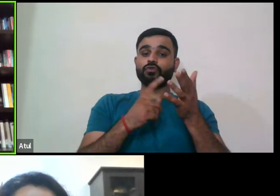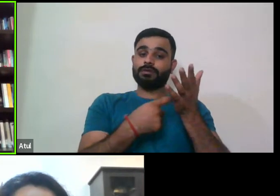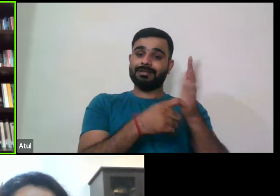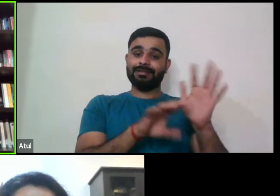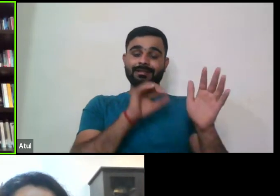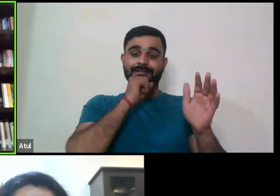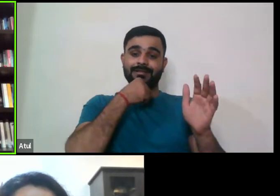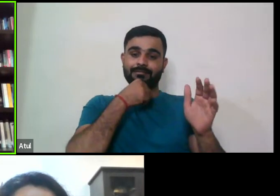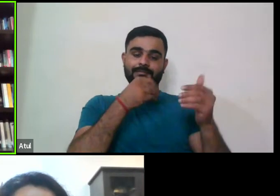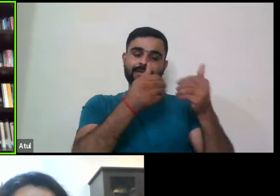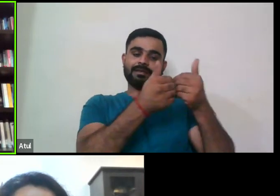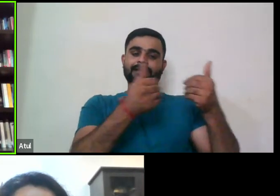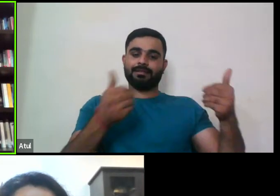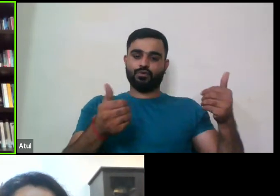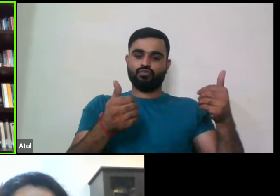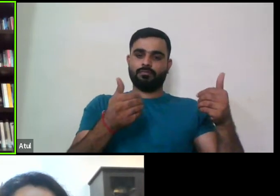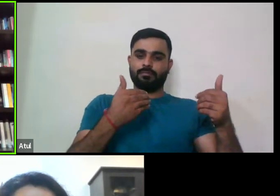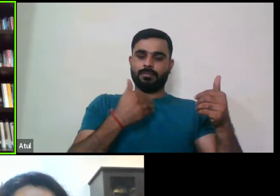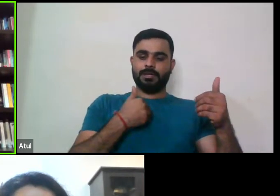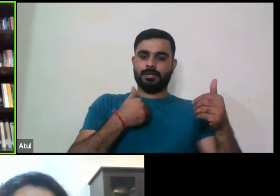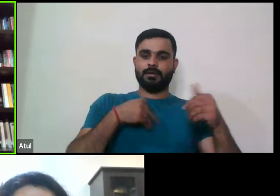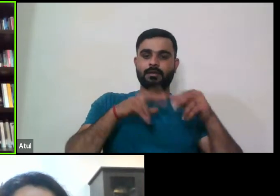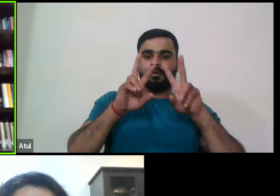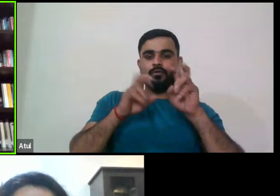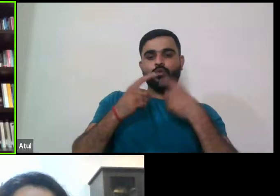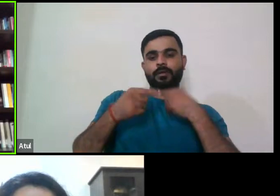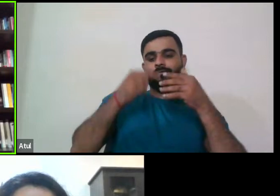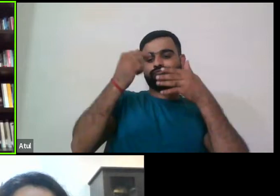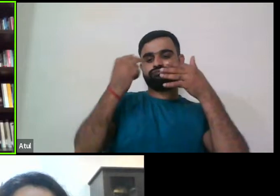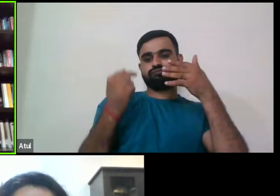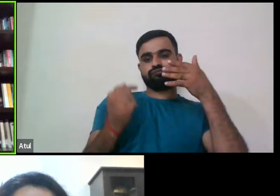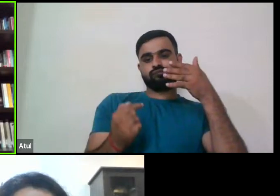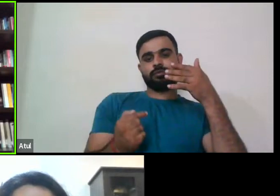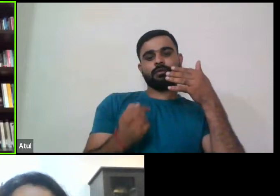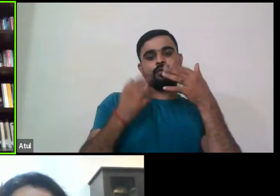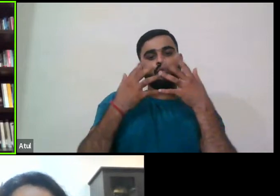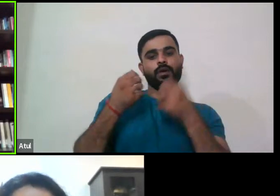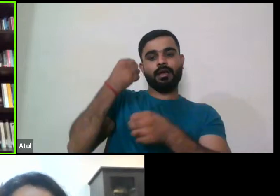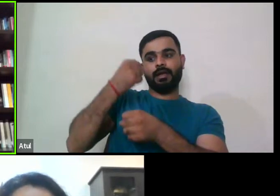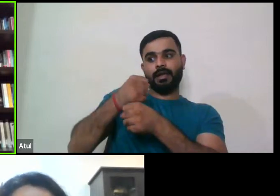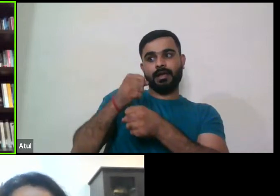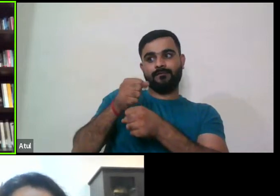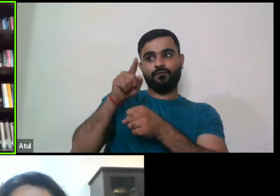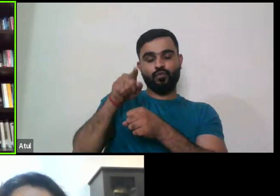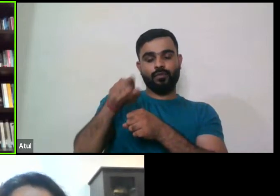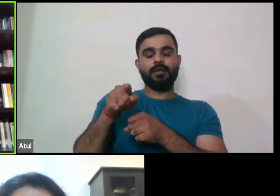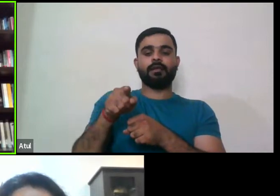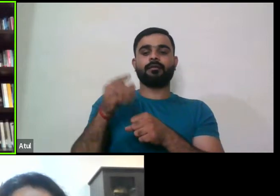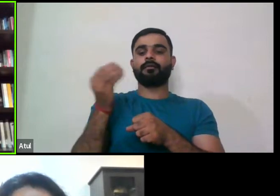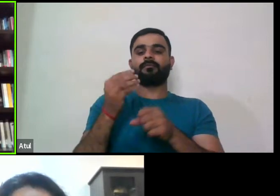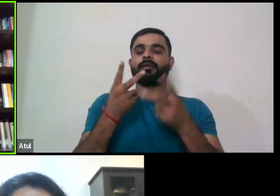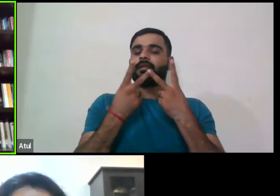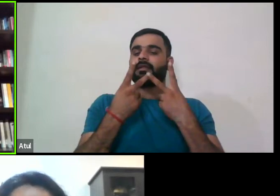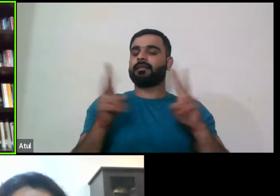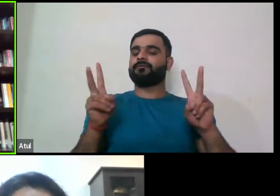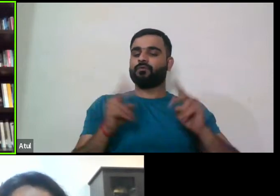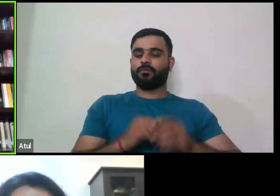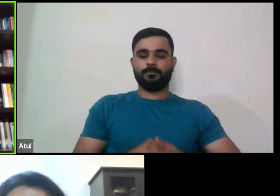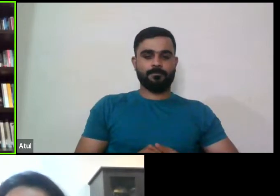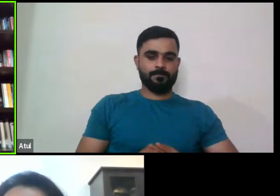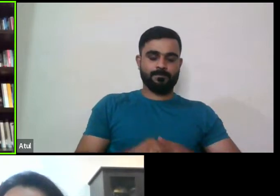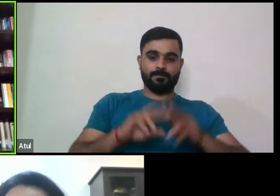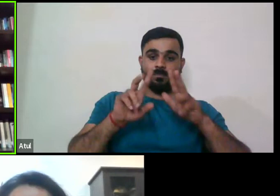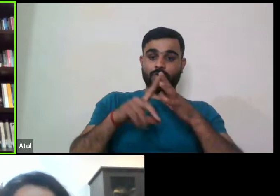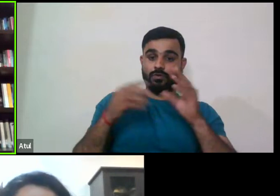come separately to what my top wish list from the government will be, because it's actually somewhat different. But on